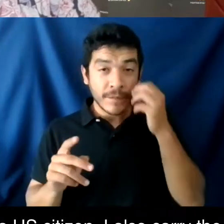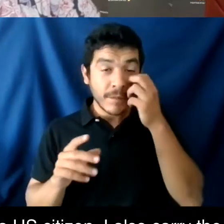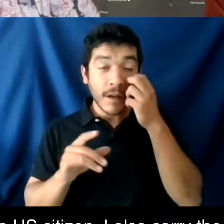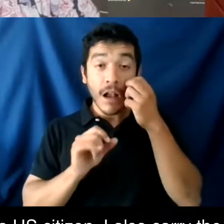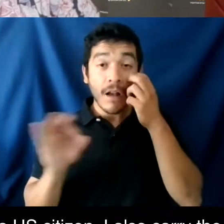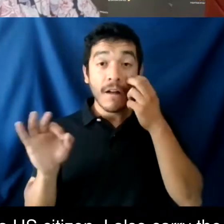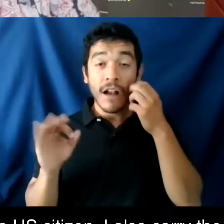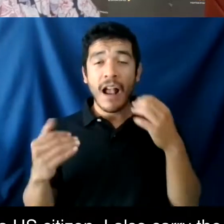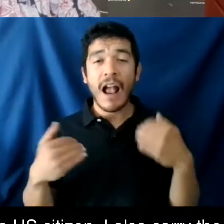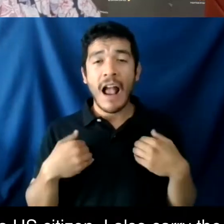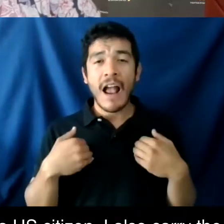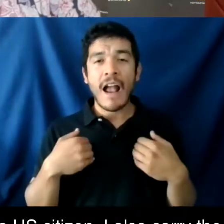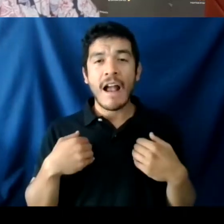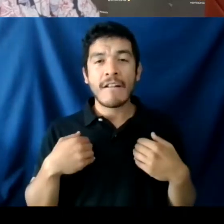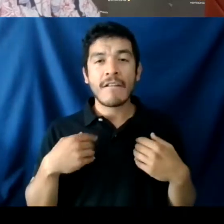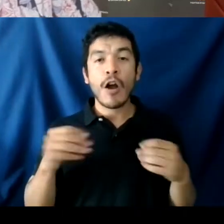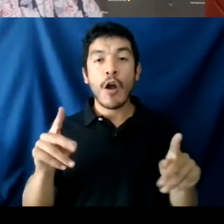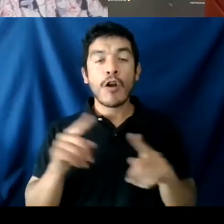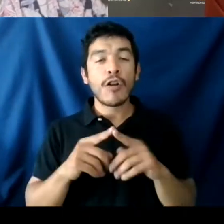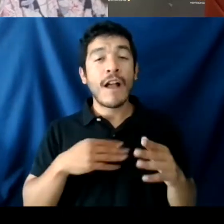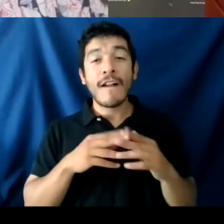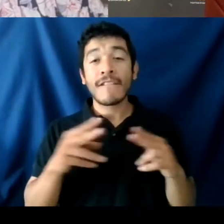of having an opportunity to have a very good